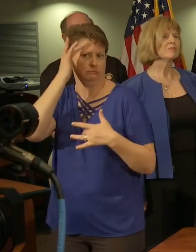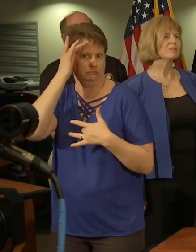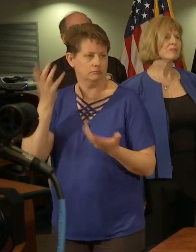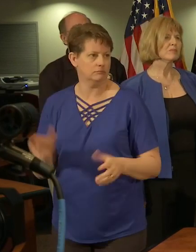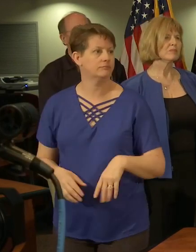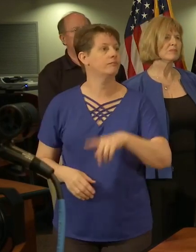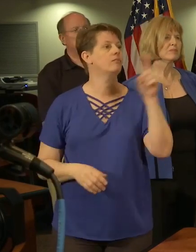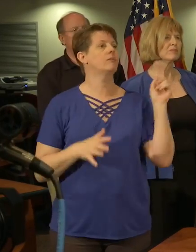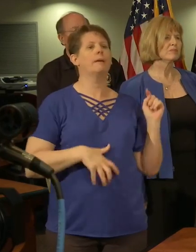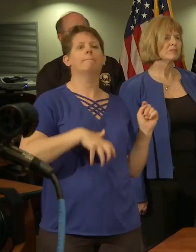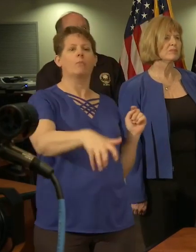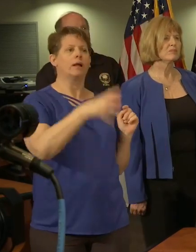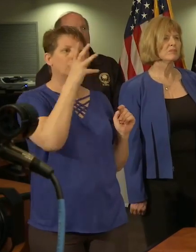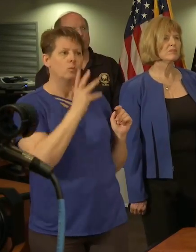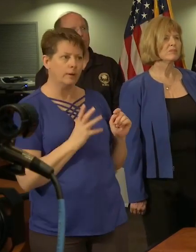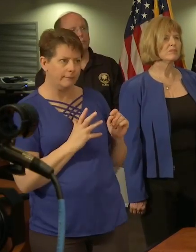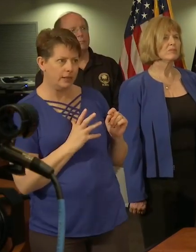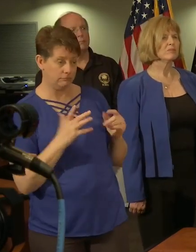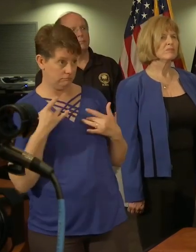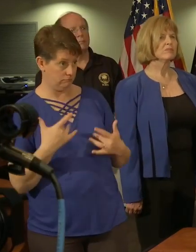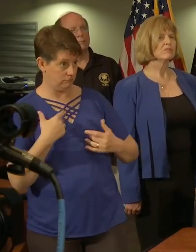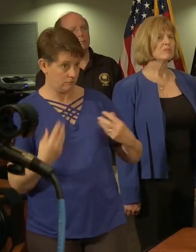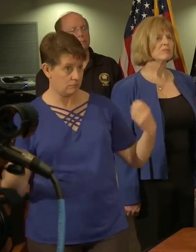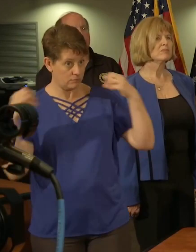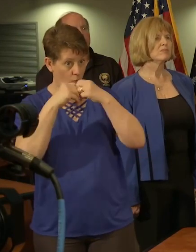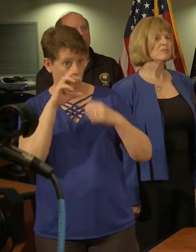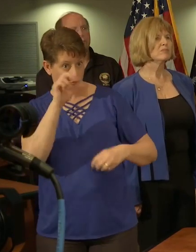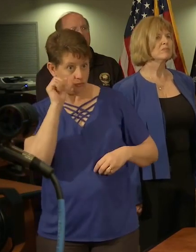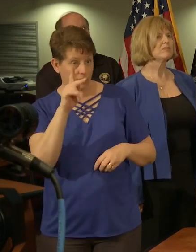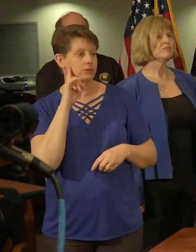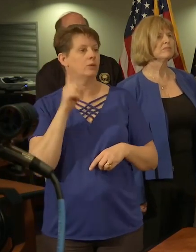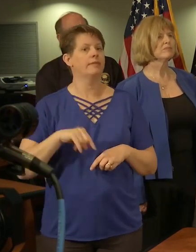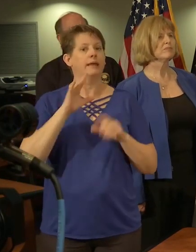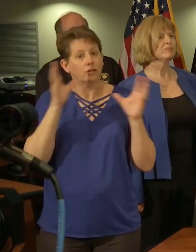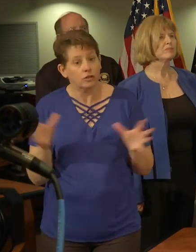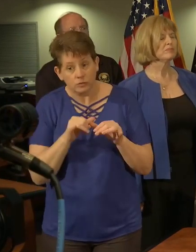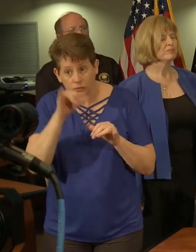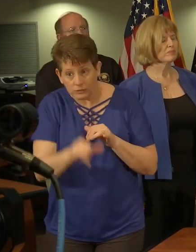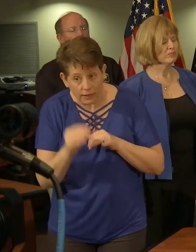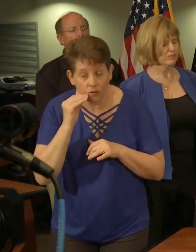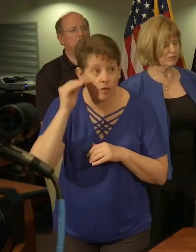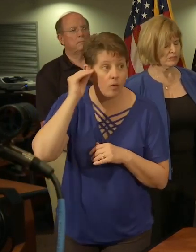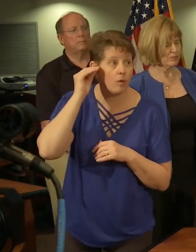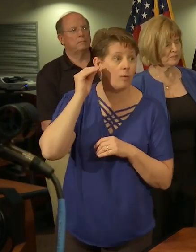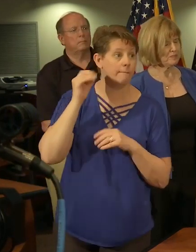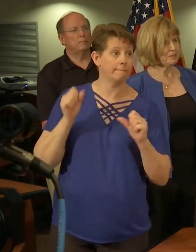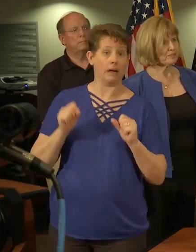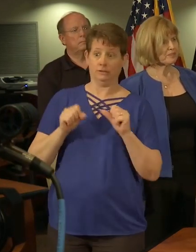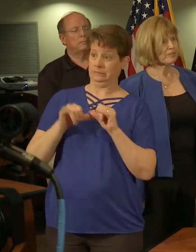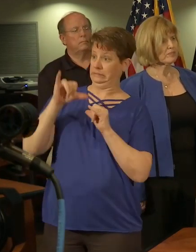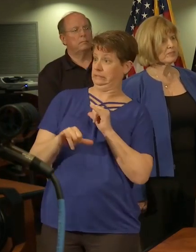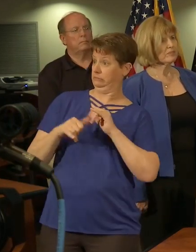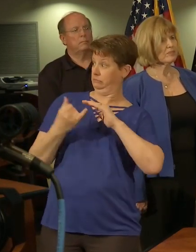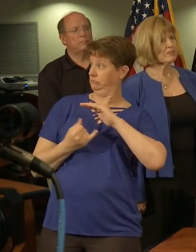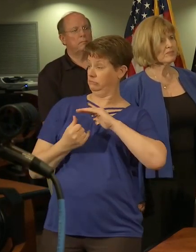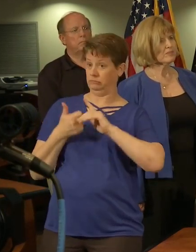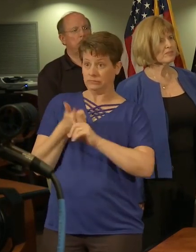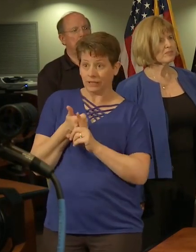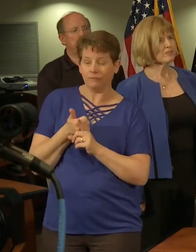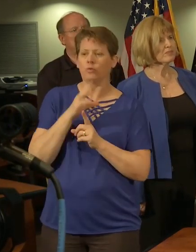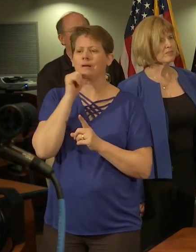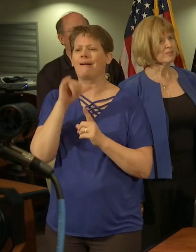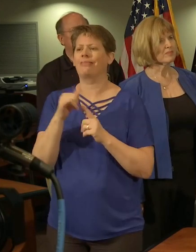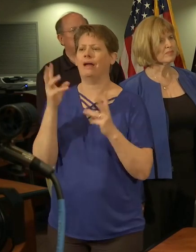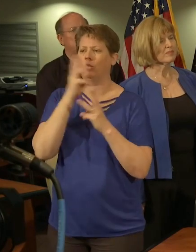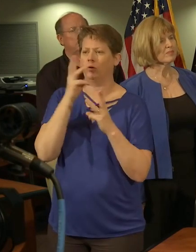about pregnant women? Are they higher risk, or are they encouraged to stay at home and possibly self-quarantine, or is that not